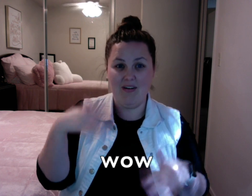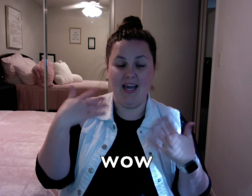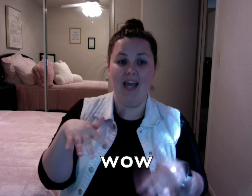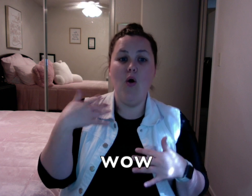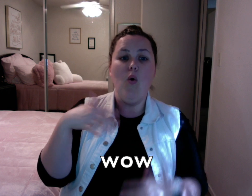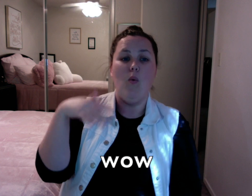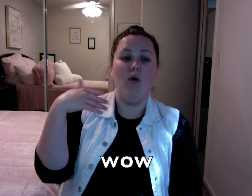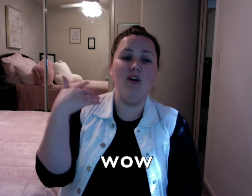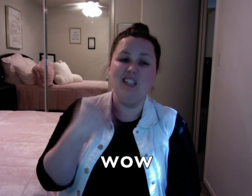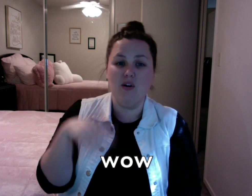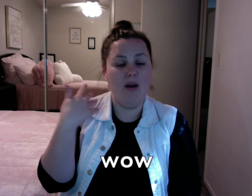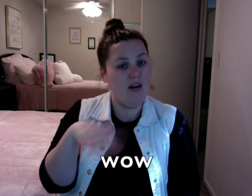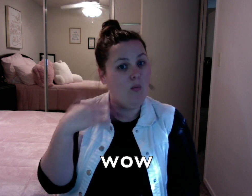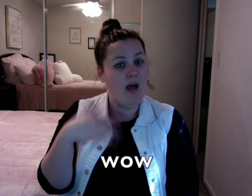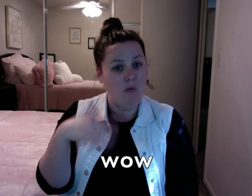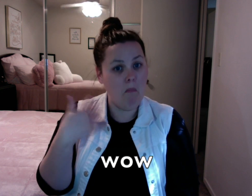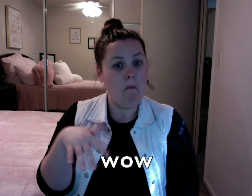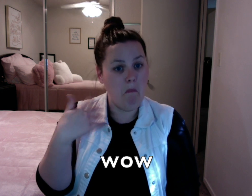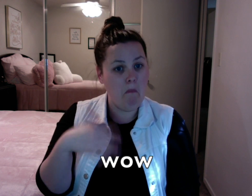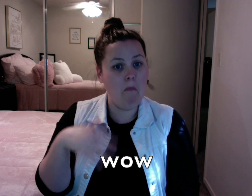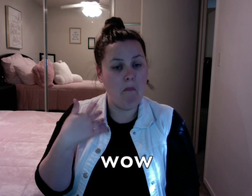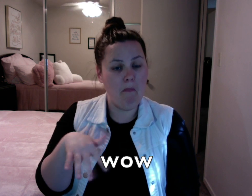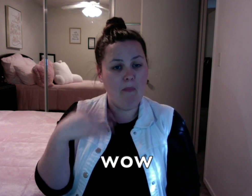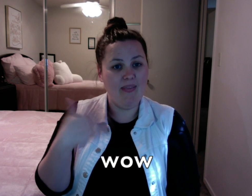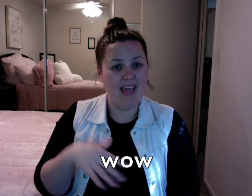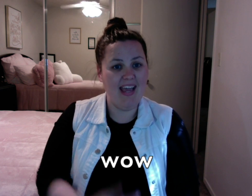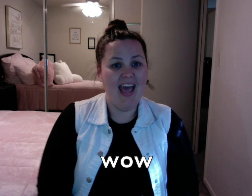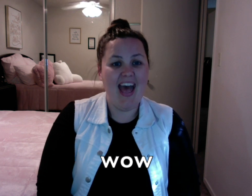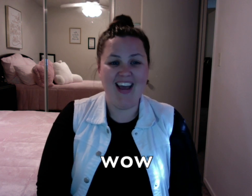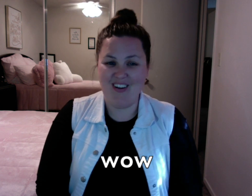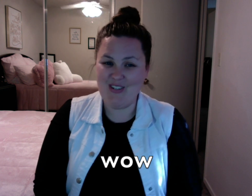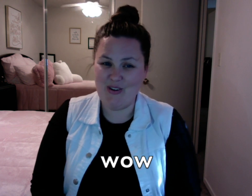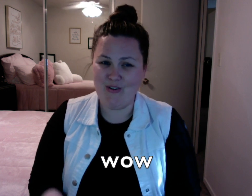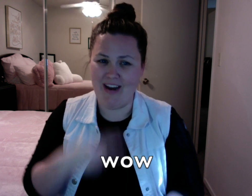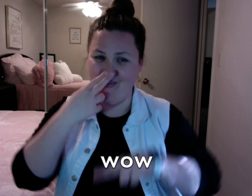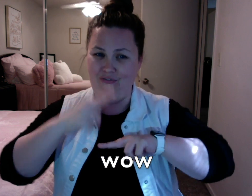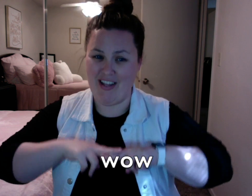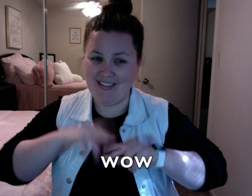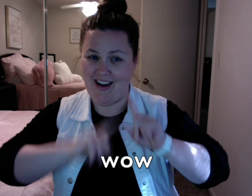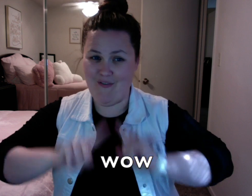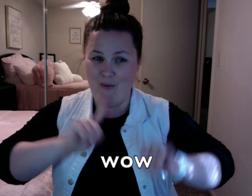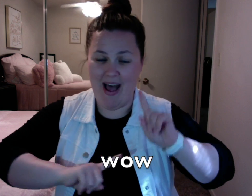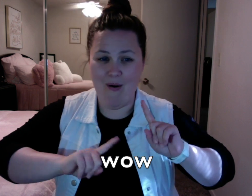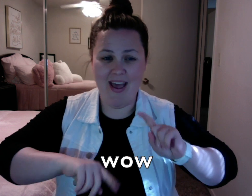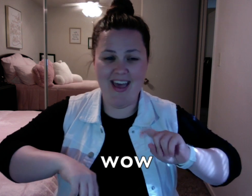Okay? Or you can just do it one-handed. Wow. Okay. And I also showed you kind of the fun sign for wow, and